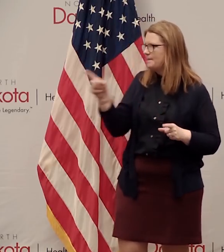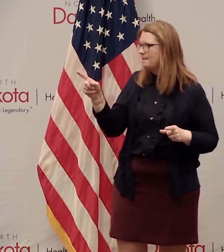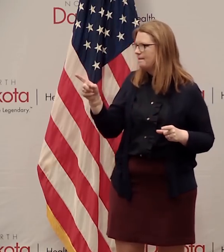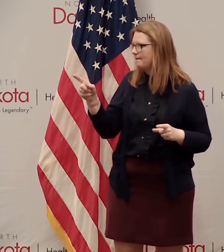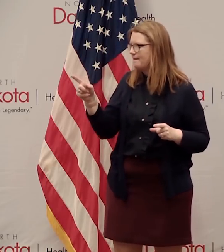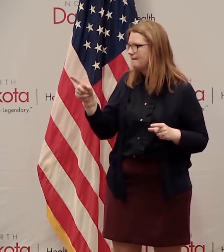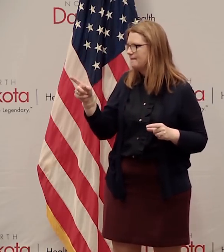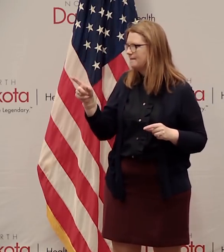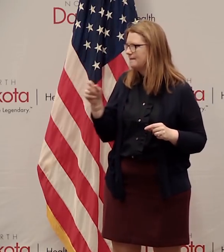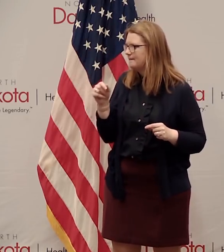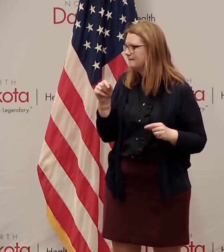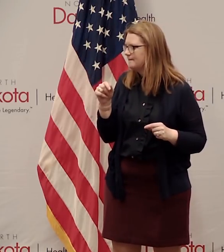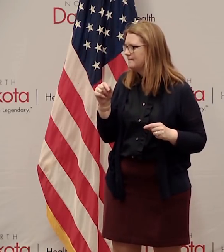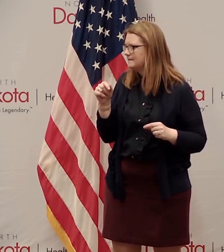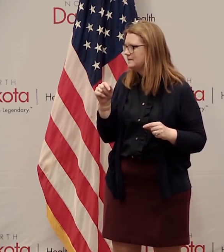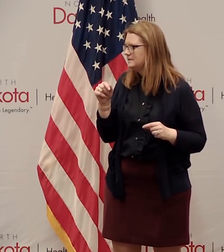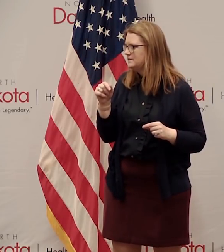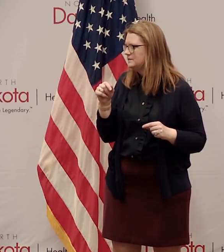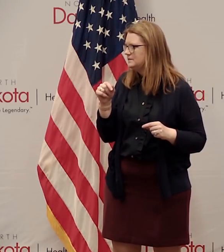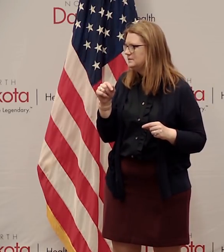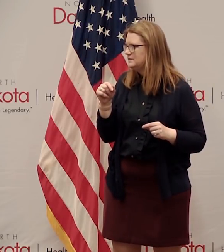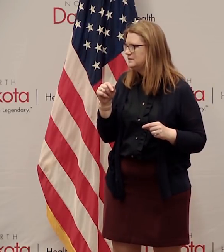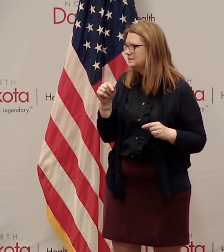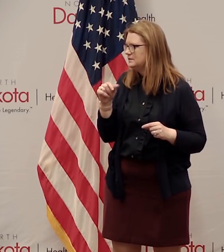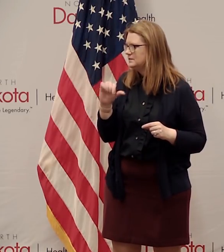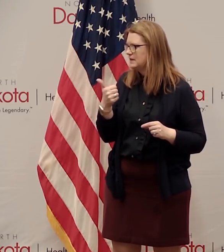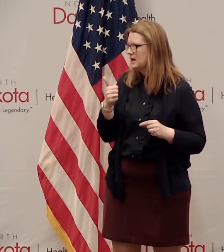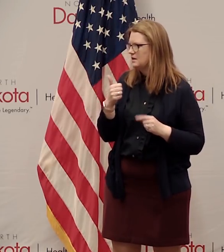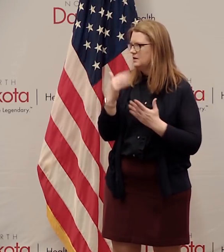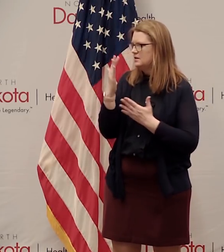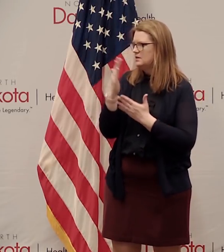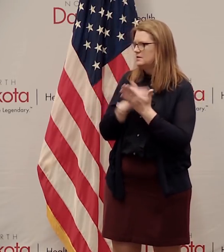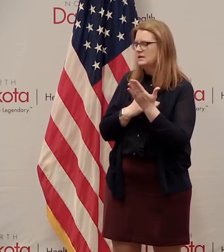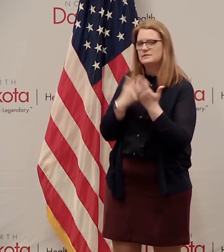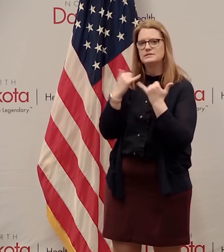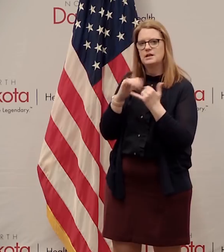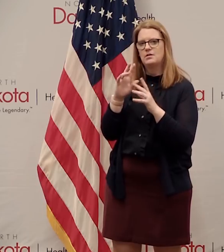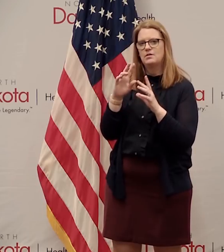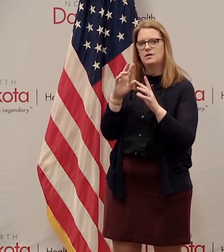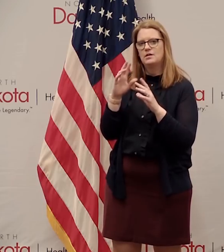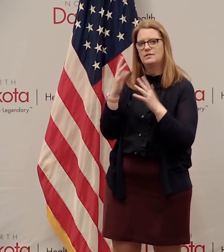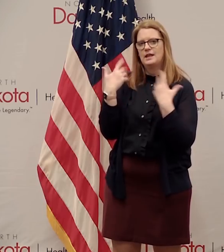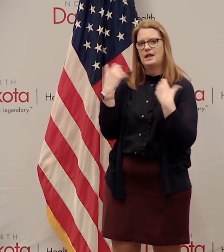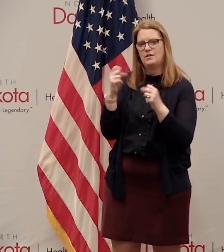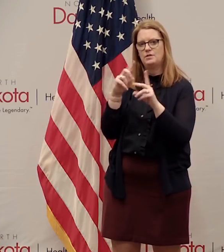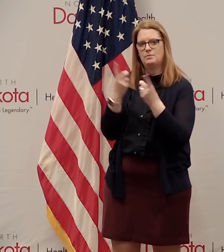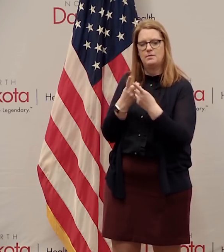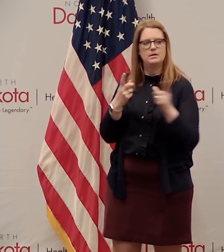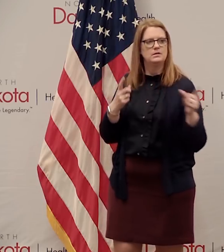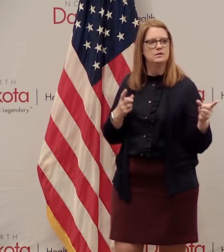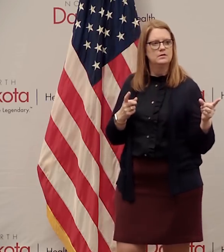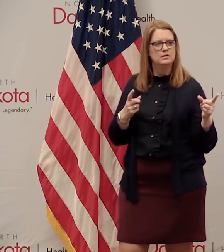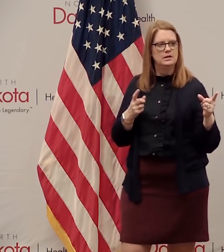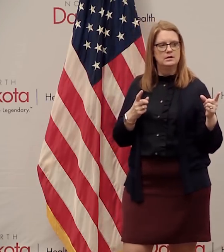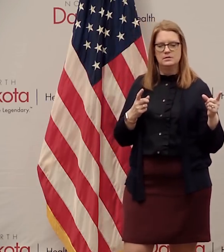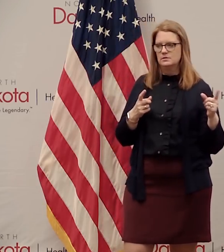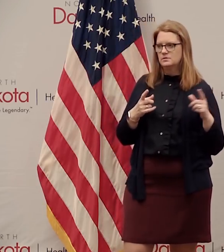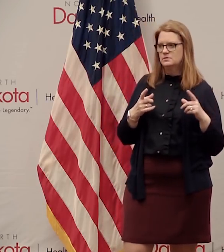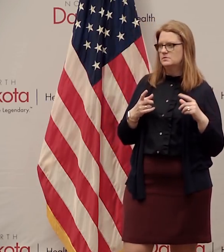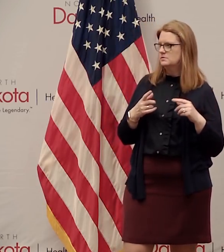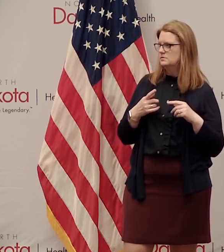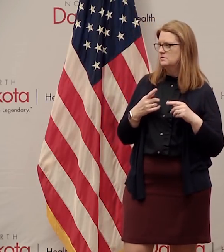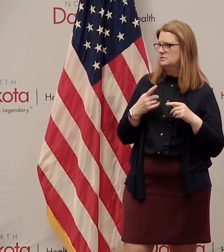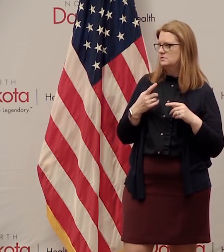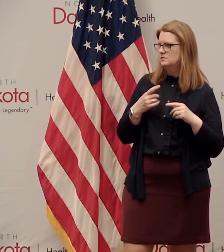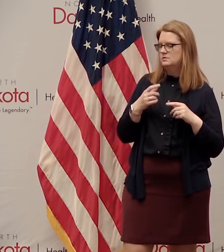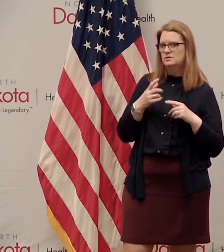And now, and if anyone's interested, that list is now on Health Department's website. Okay, so it's up from 10 when I got